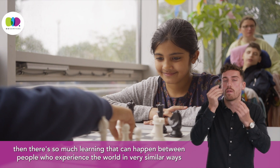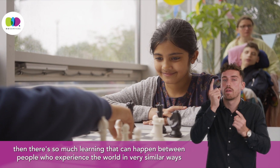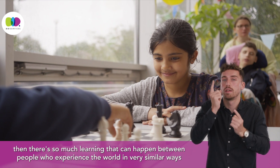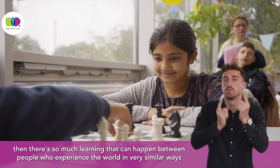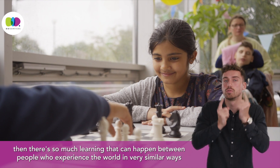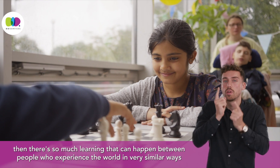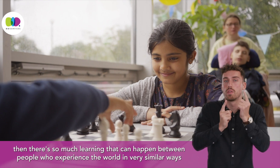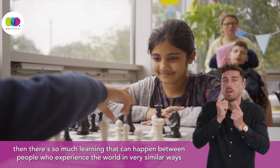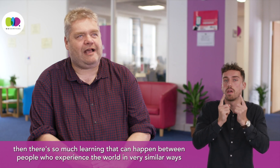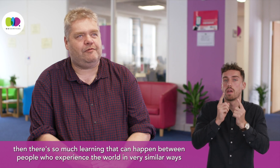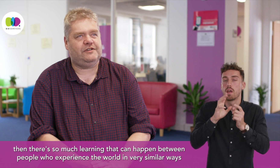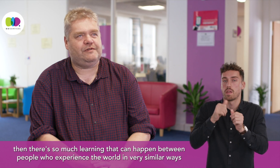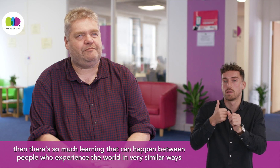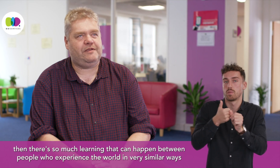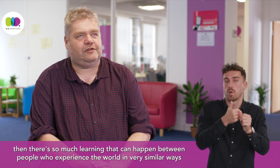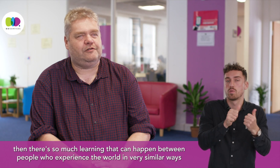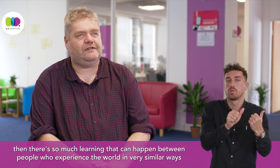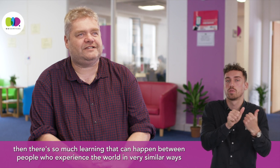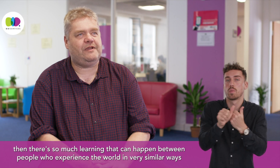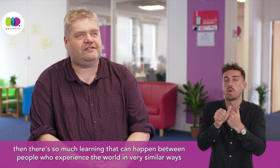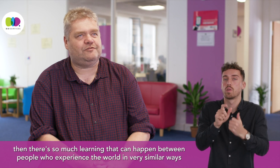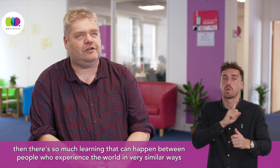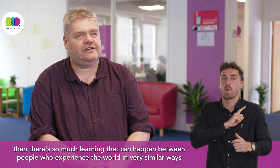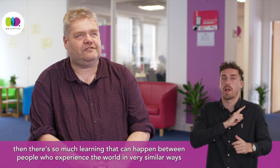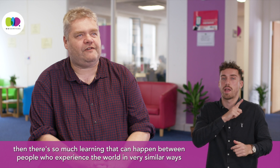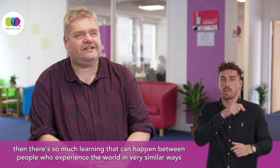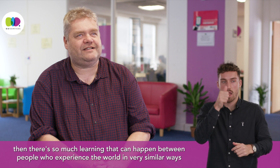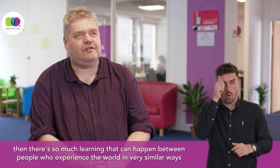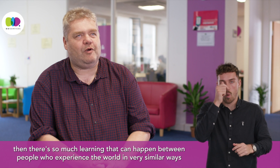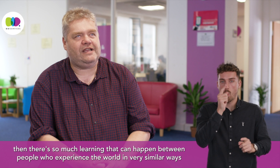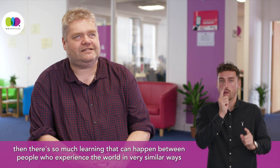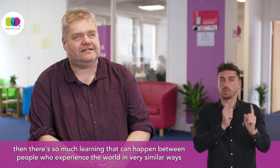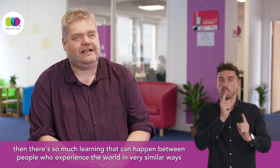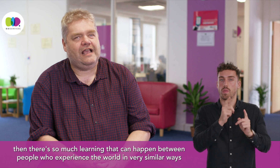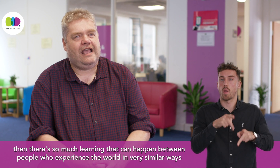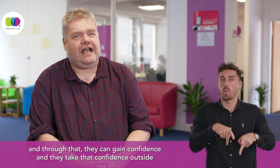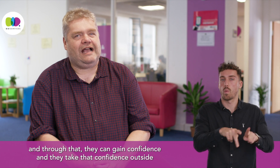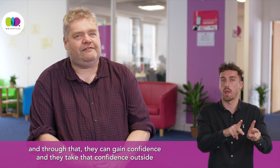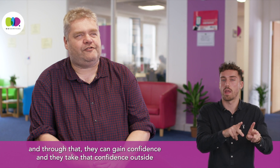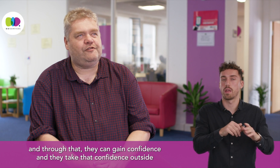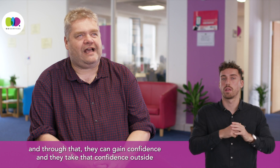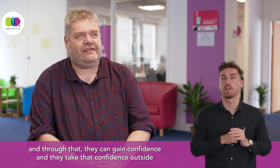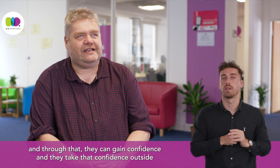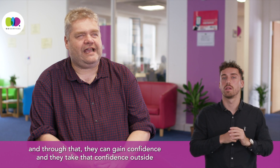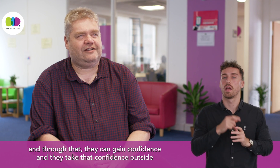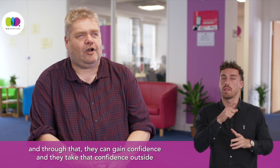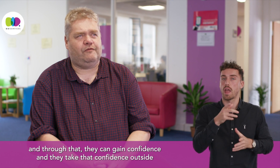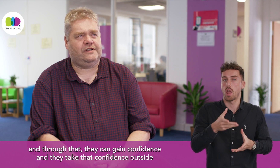so much learning that can happen between people who experience the world in very similar ways. And through that, they can gain